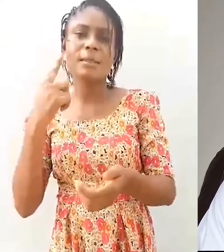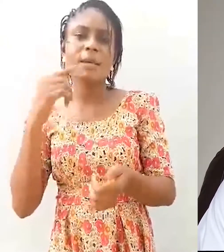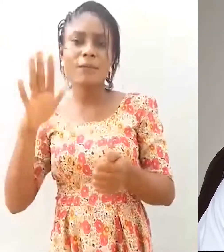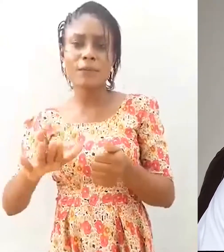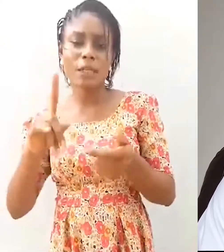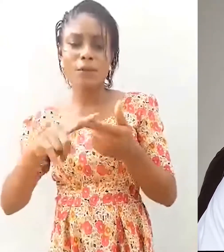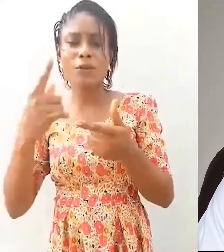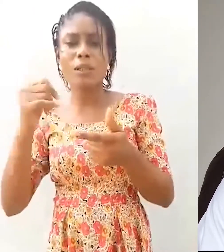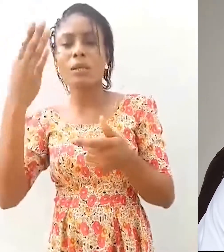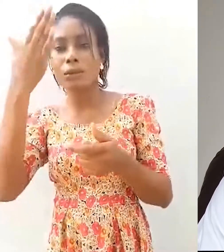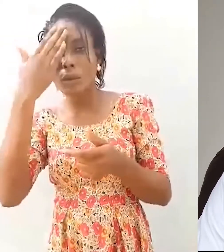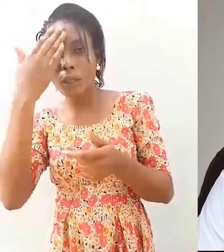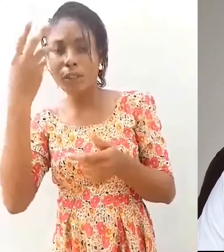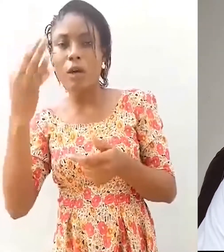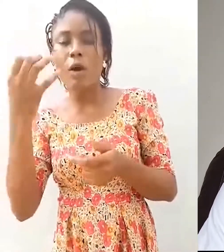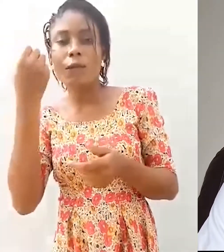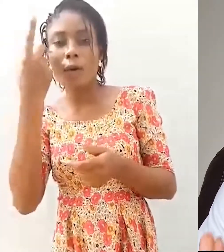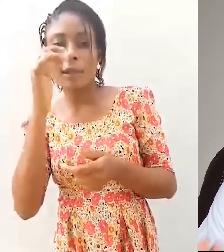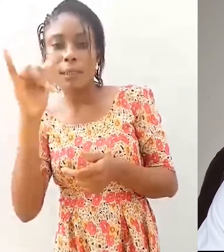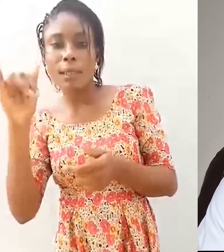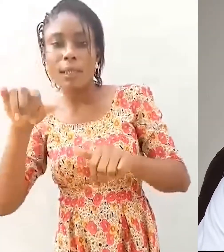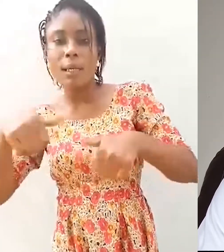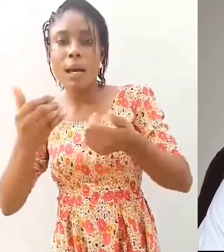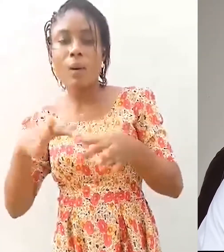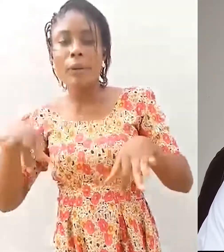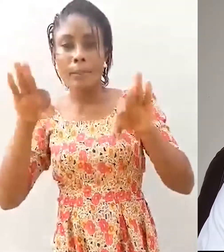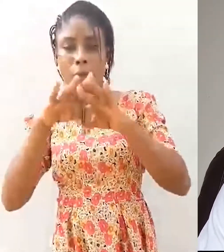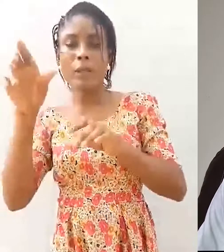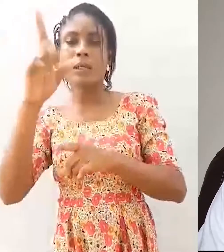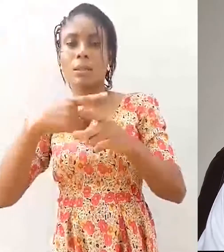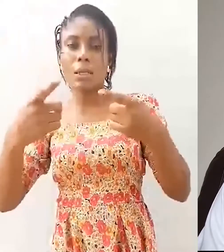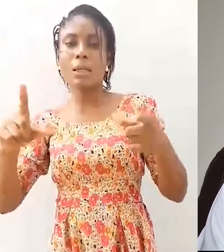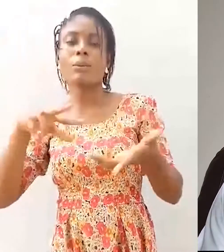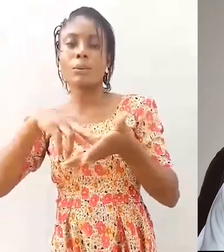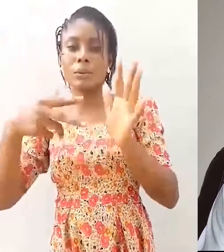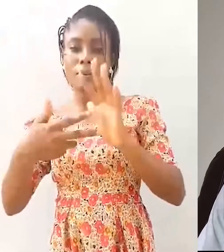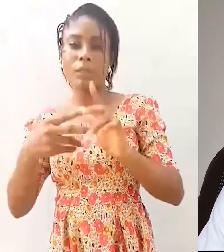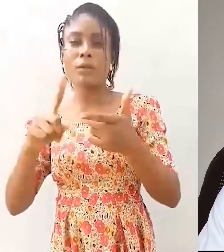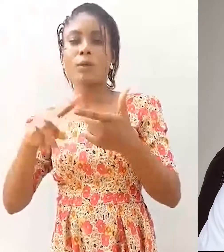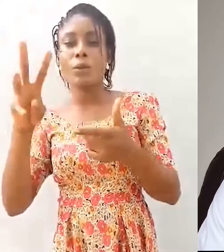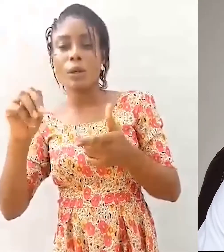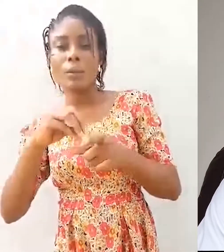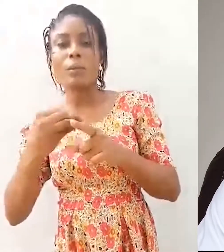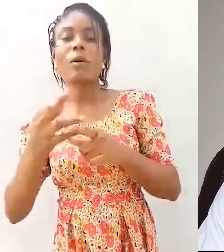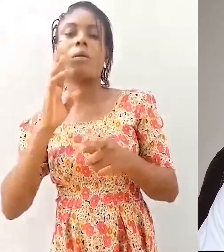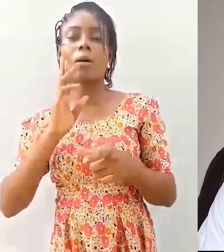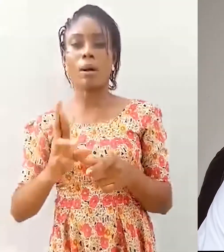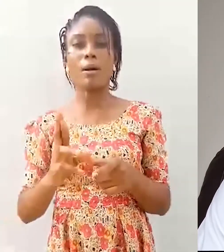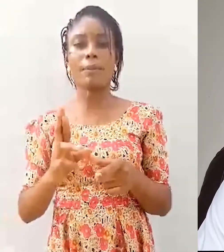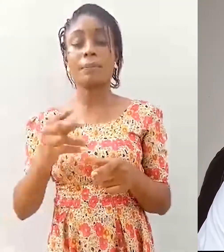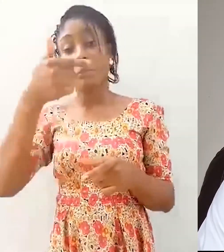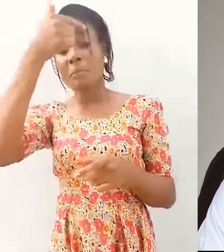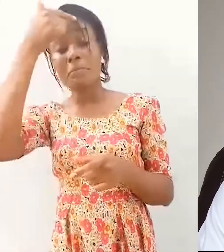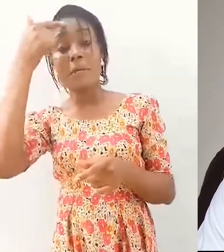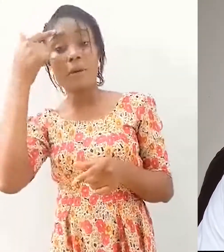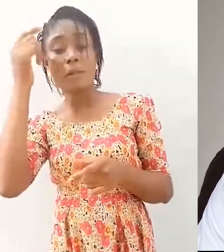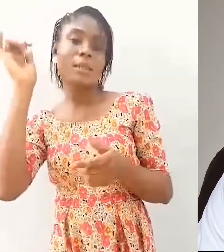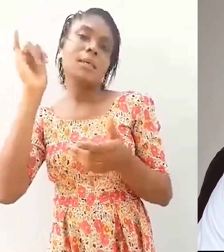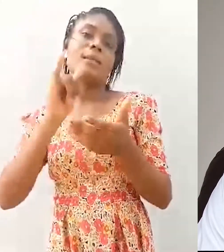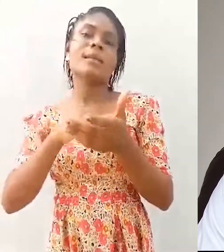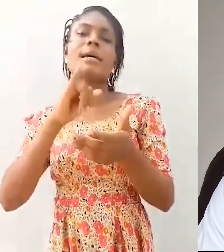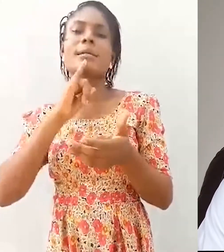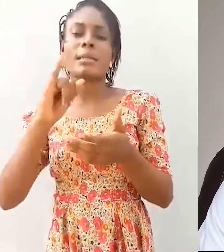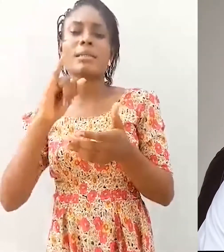with. And you should lead this deaf child to the knowledge of understanding how important sign